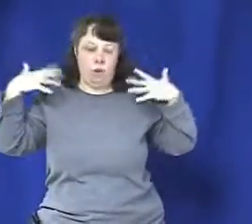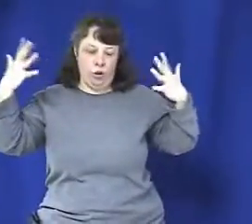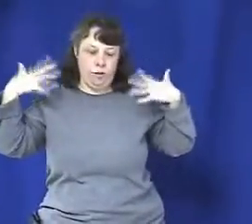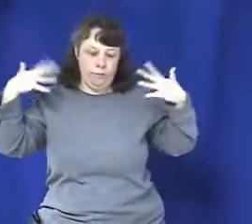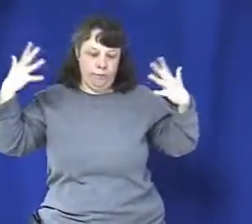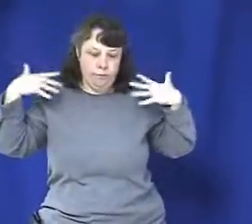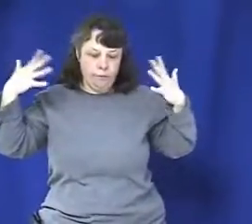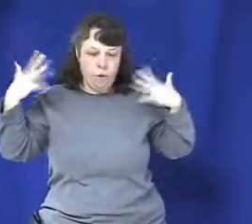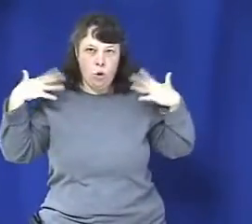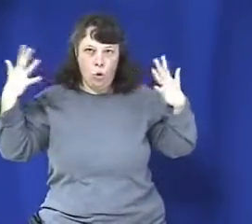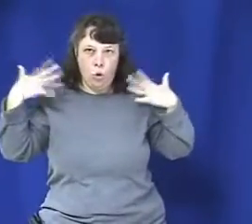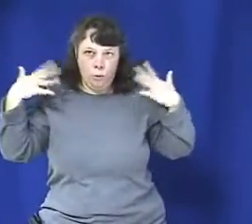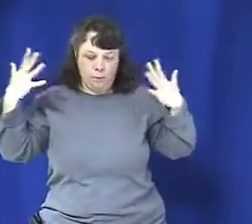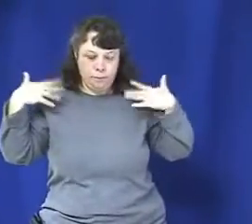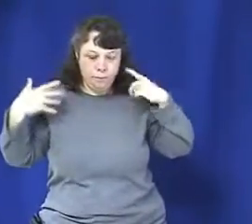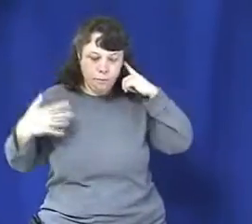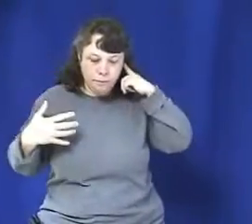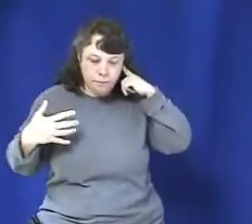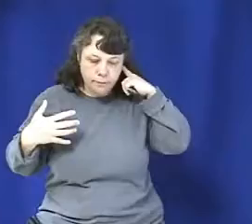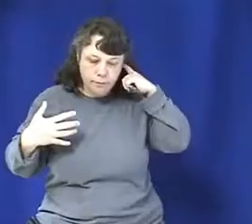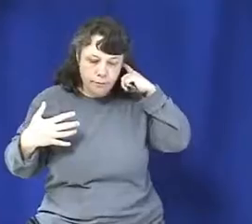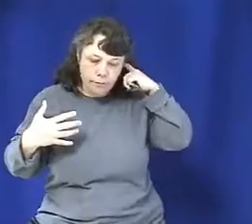temperature. Cool.